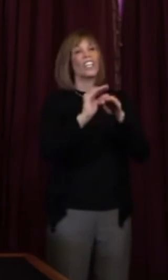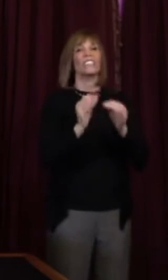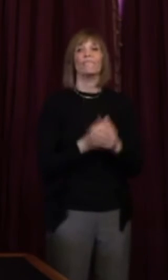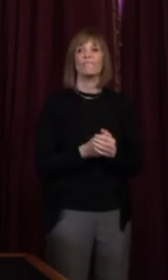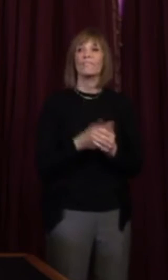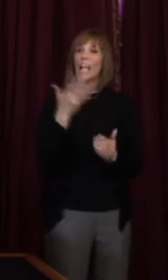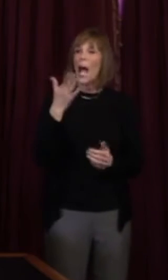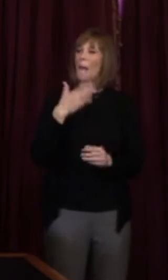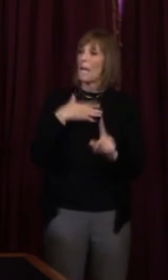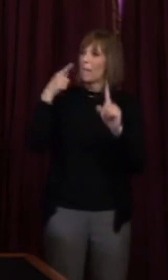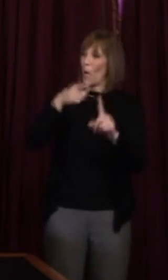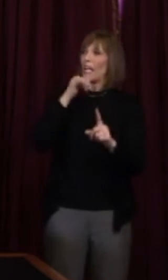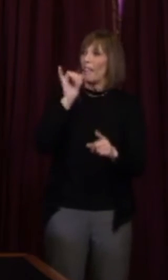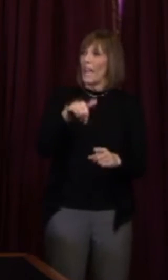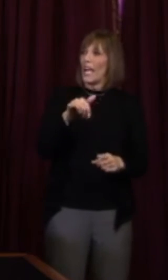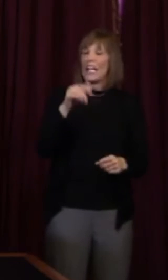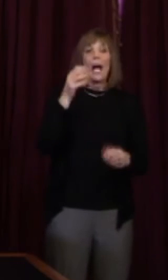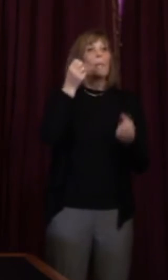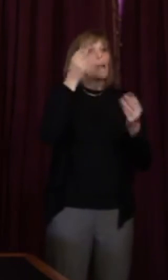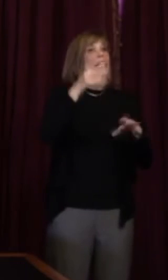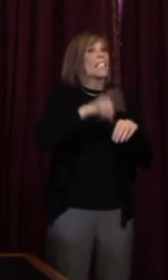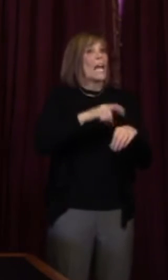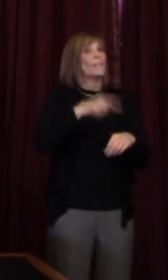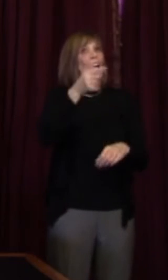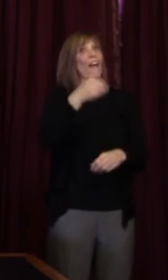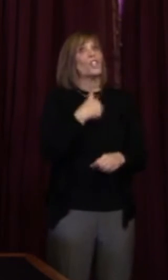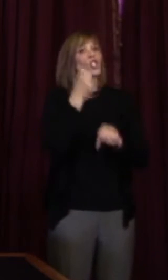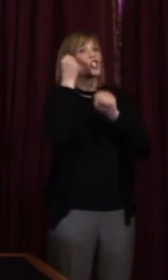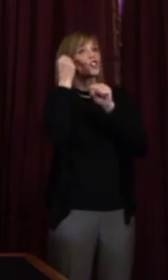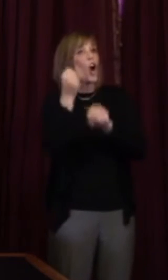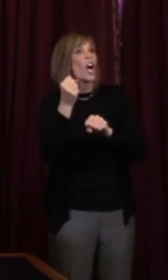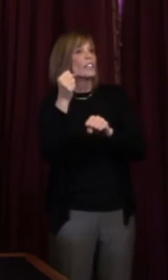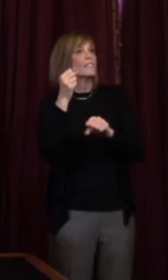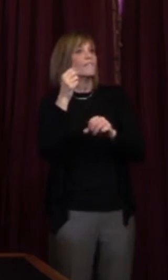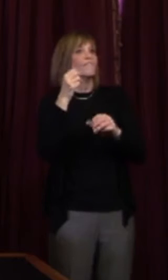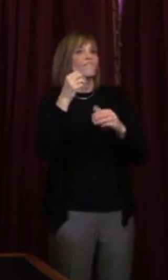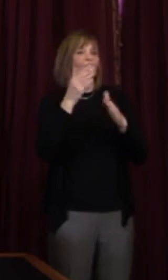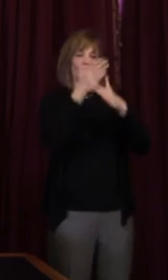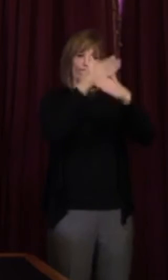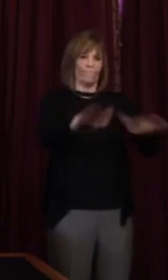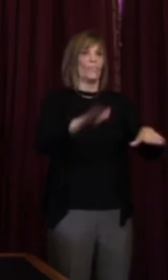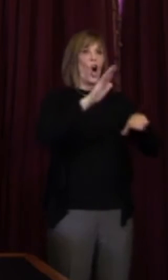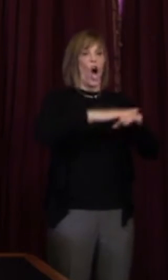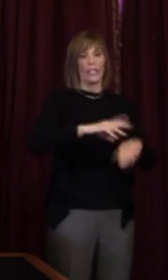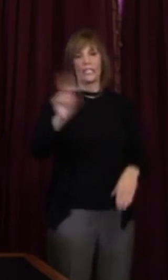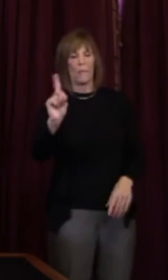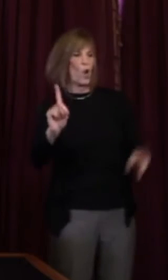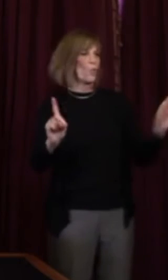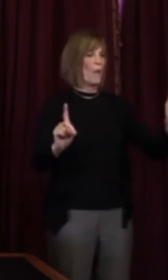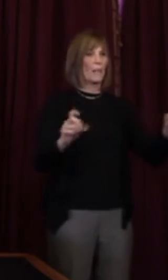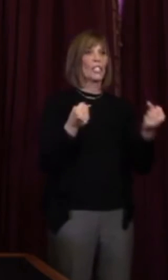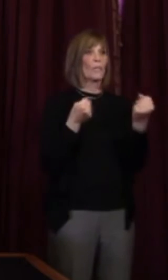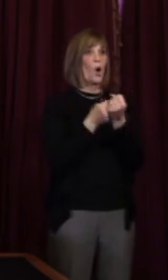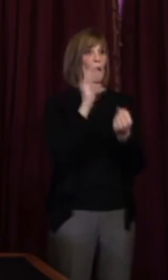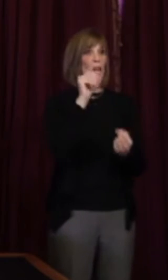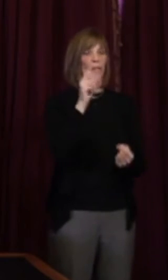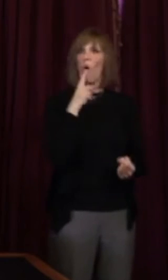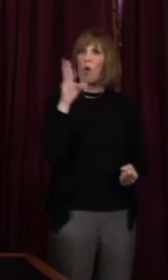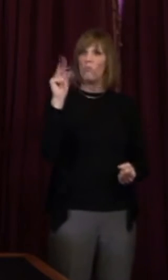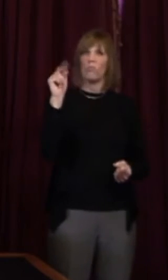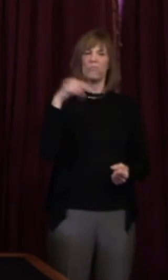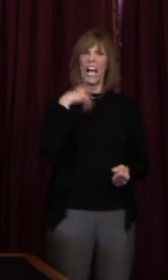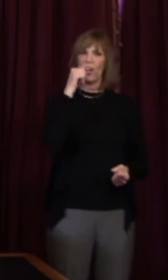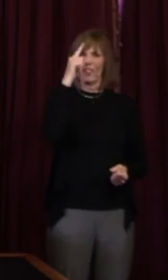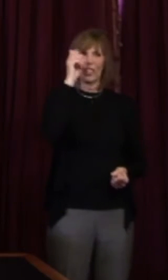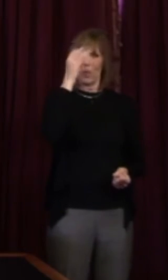is that there unfortunately is a pretty strong, it feels like, party divide on like masks. You've been asked. Oh, I don't think so. I mean, I